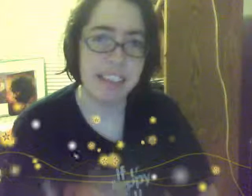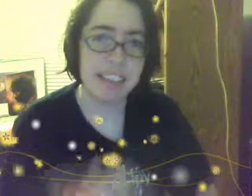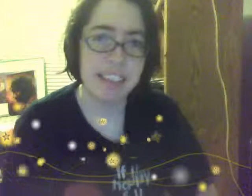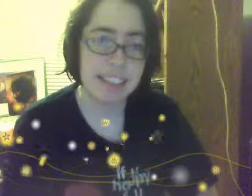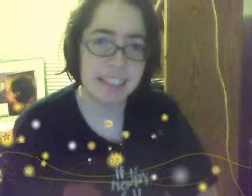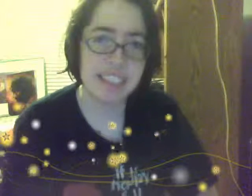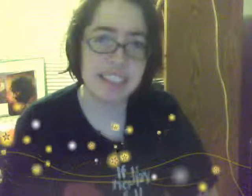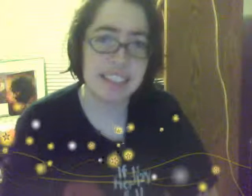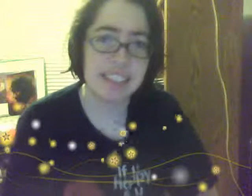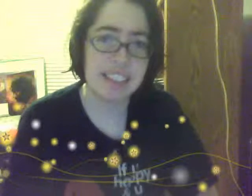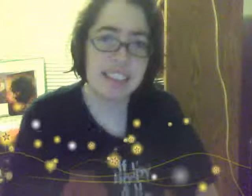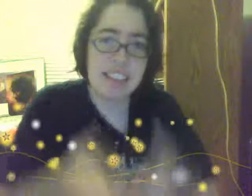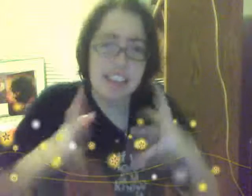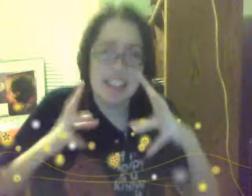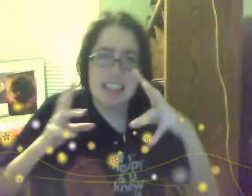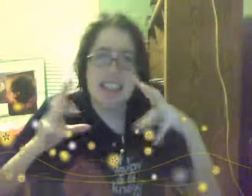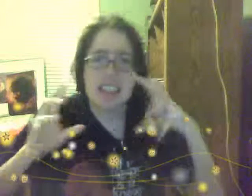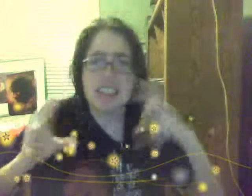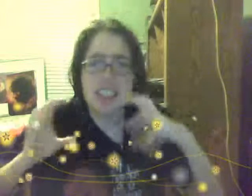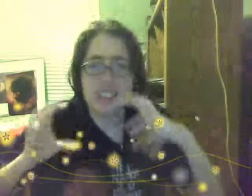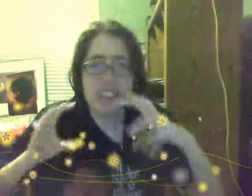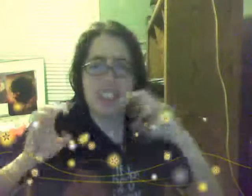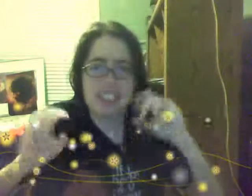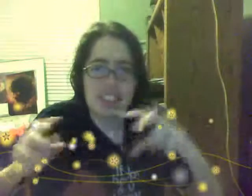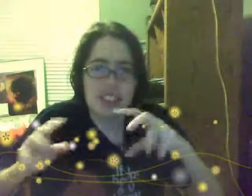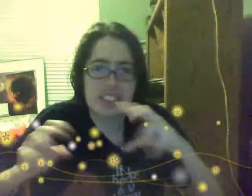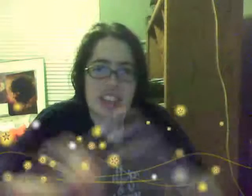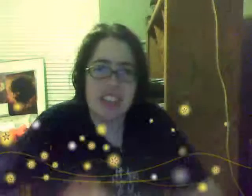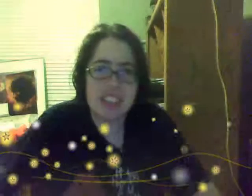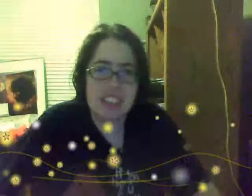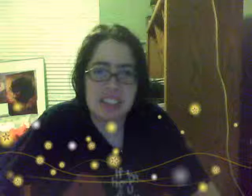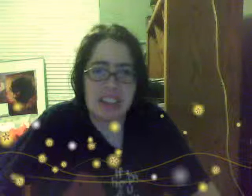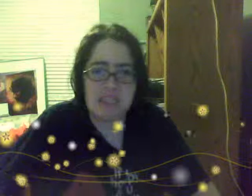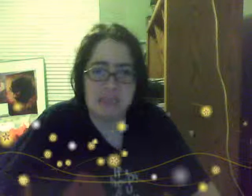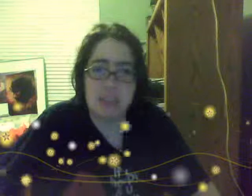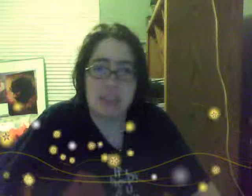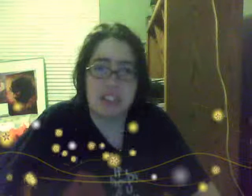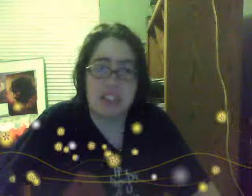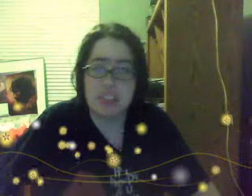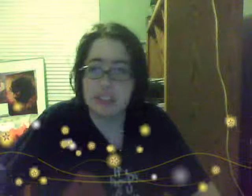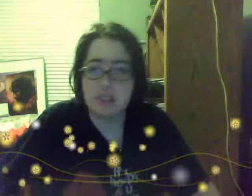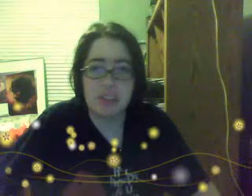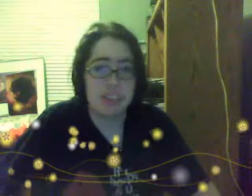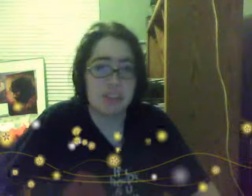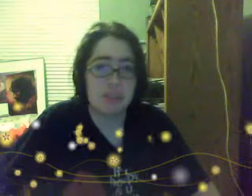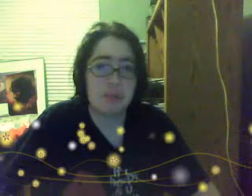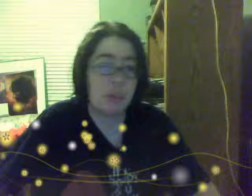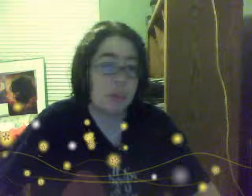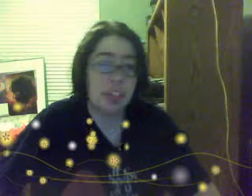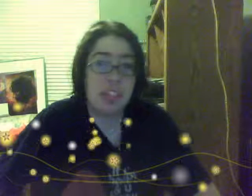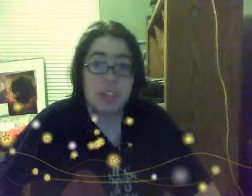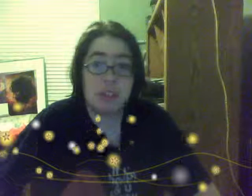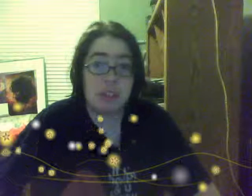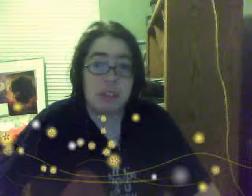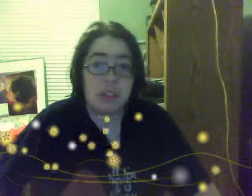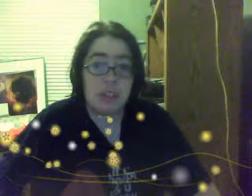And it's like it's a little subtle sign of rebellion. So I'm sort of wondering if Lori's